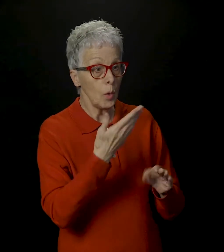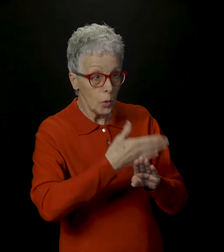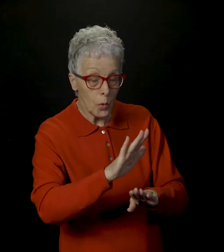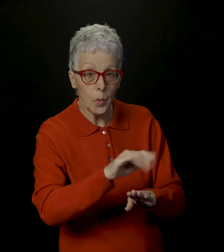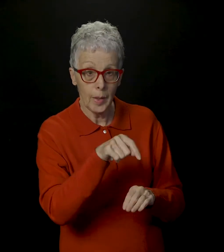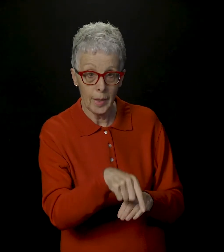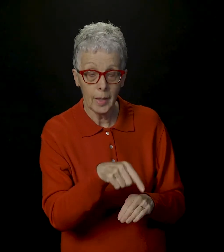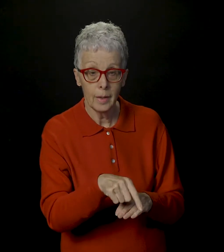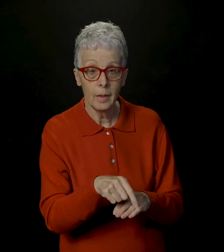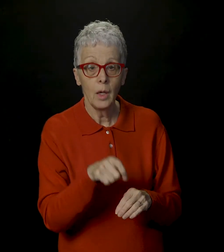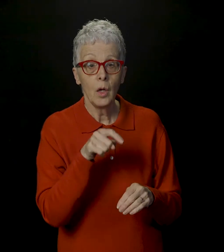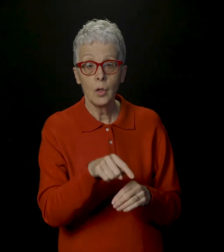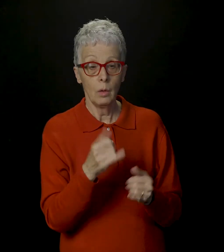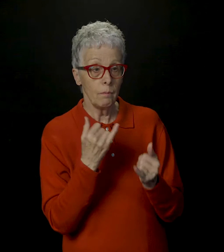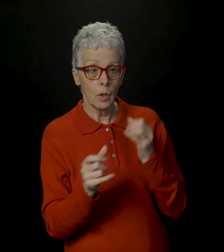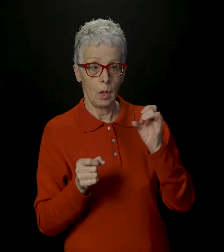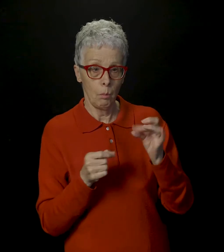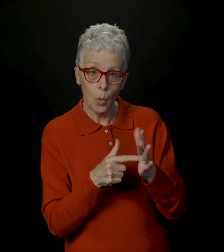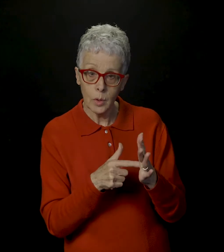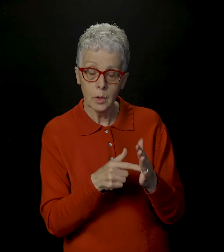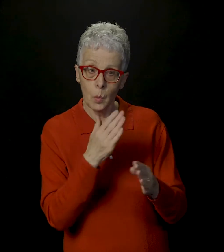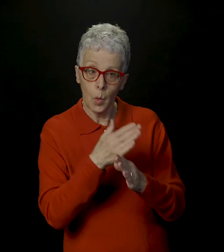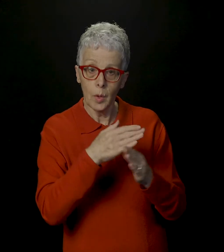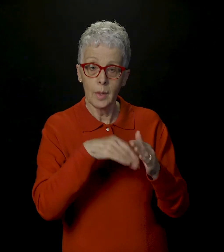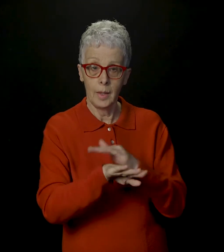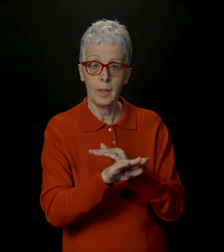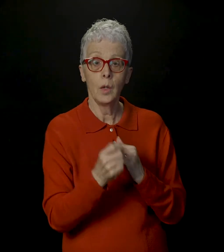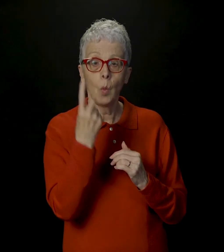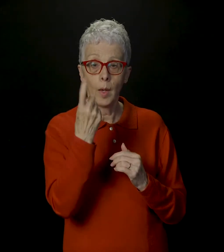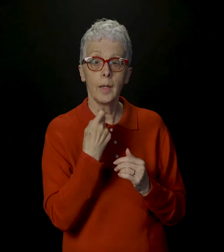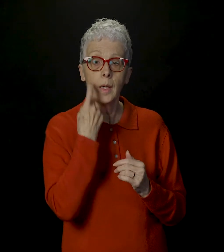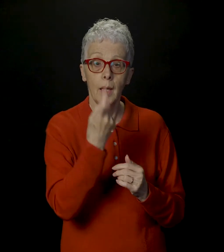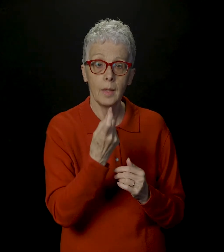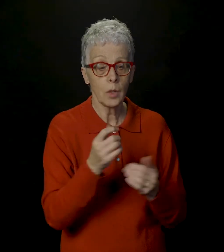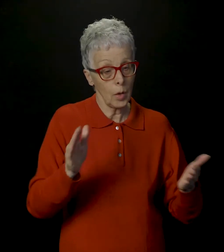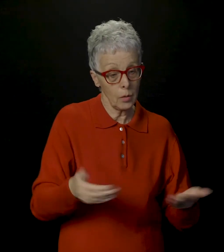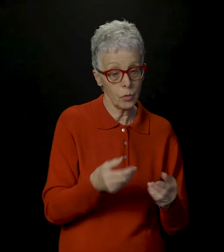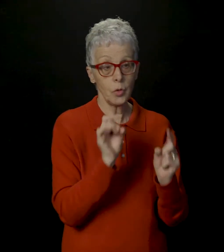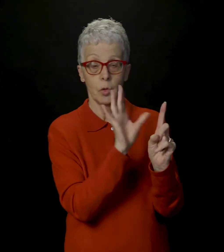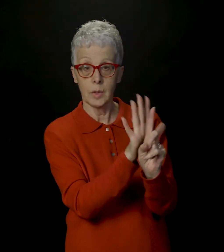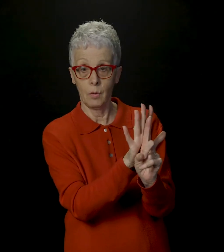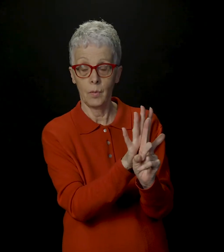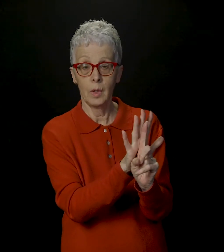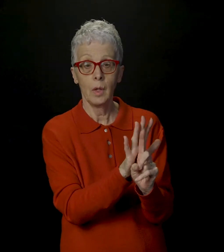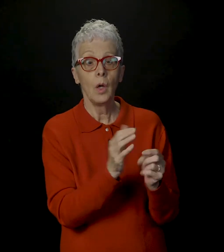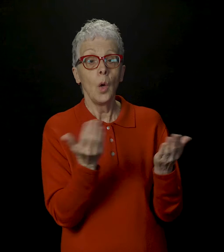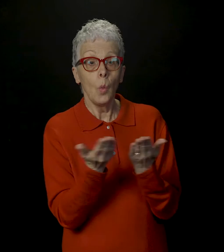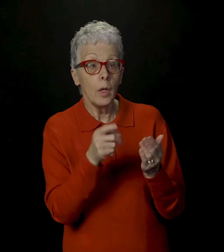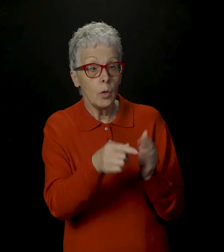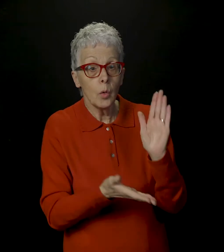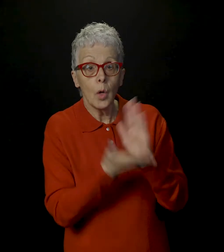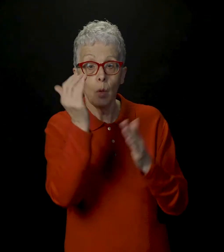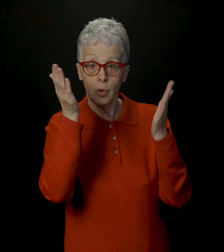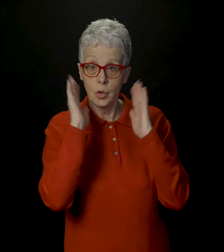lot of people You're playing an incredibly Important role At One Care Can you just Maybe introduce yourself Tell us where you Attend